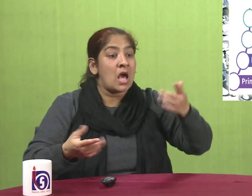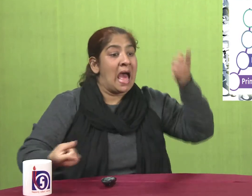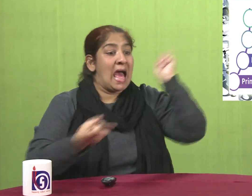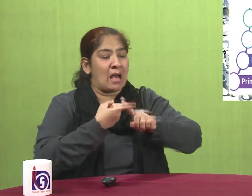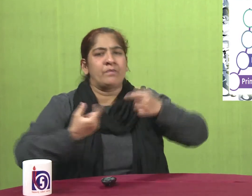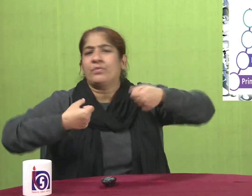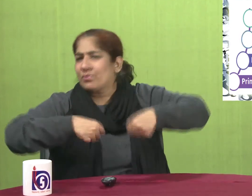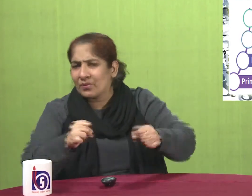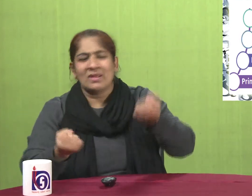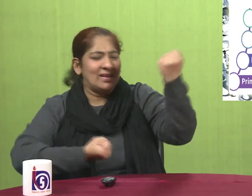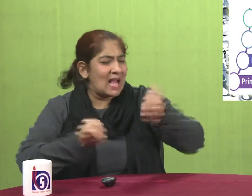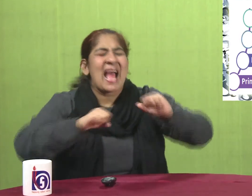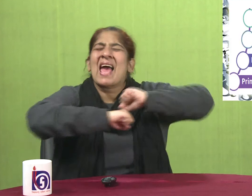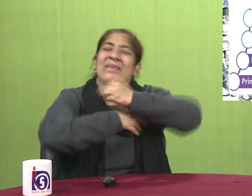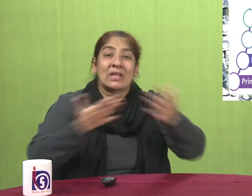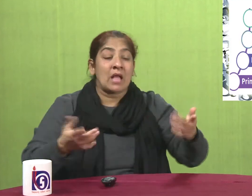Principle of